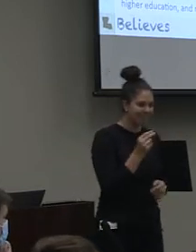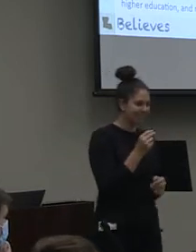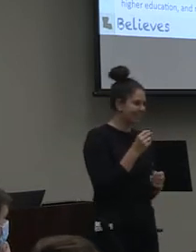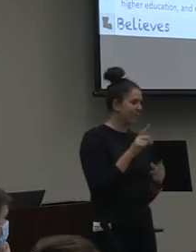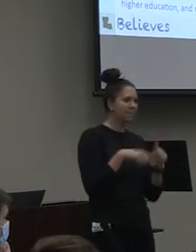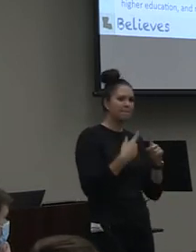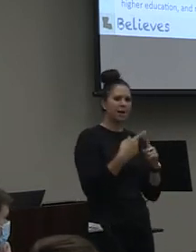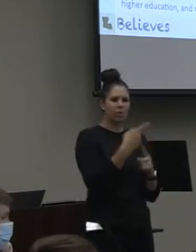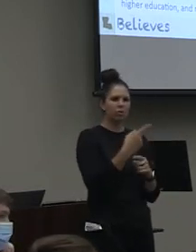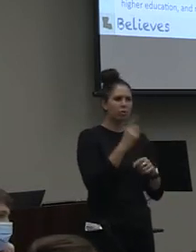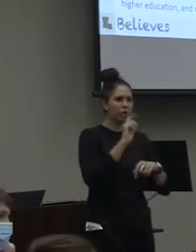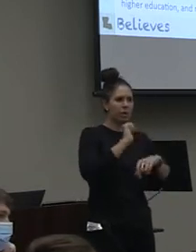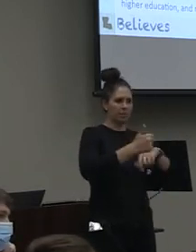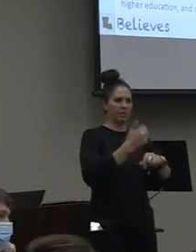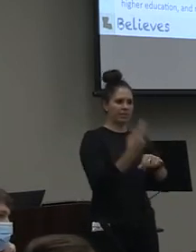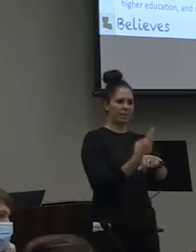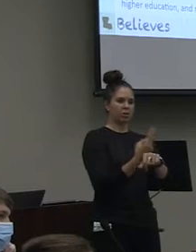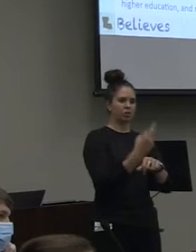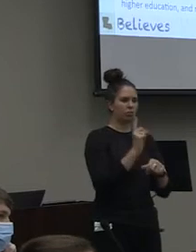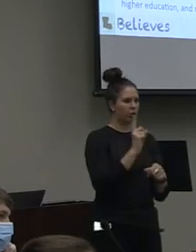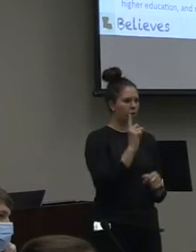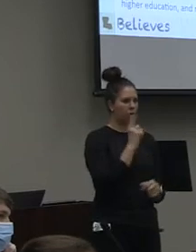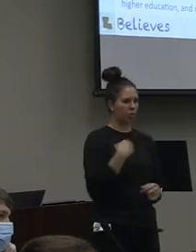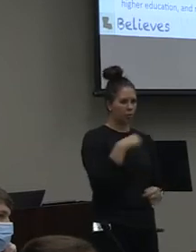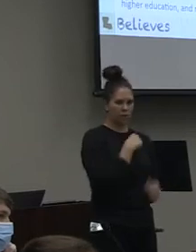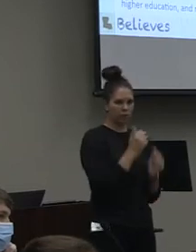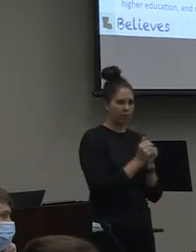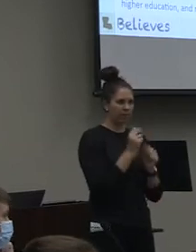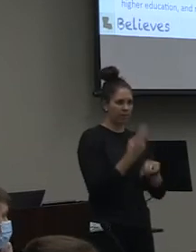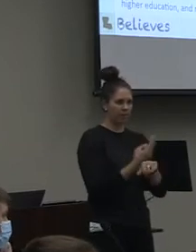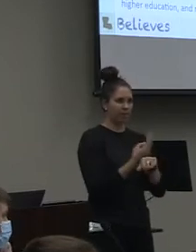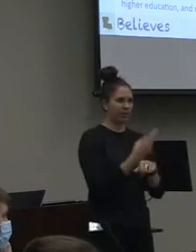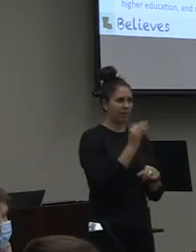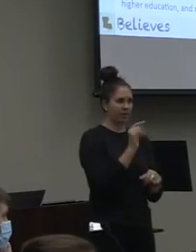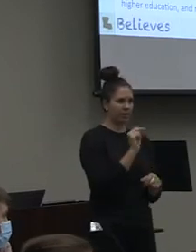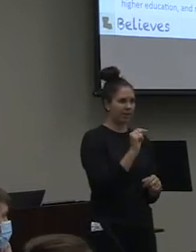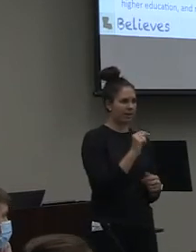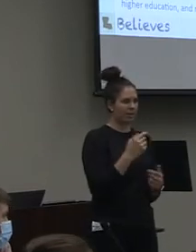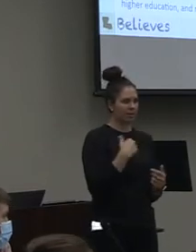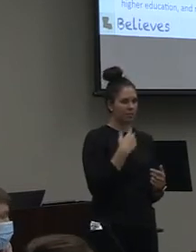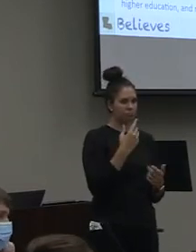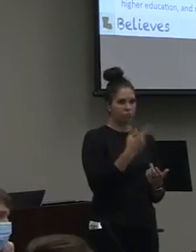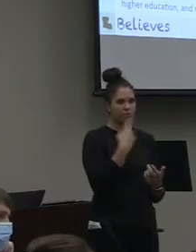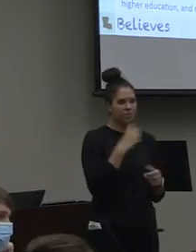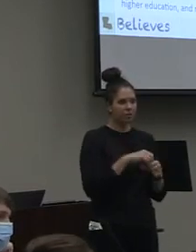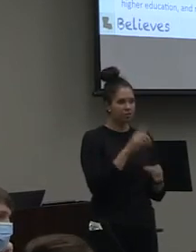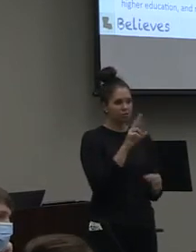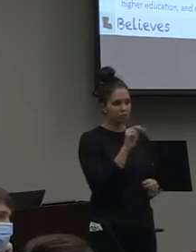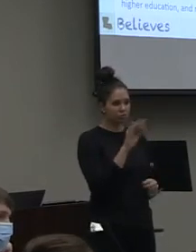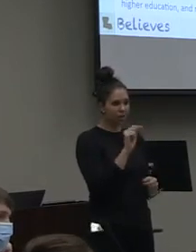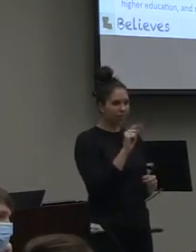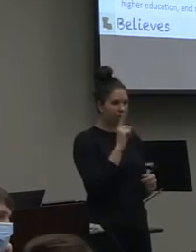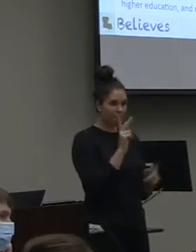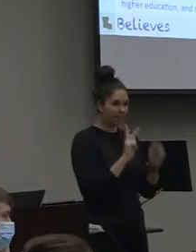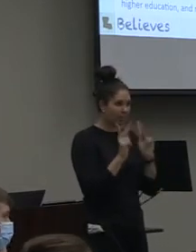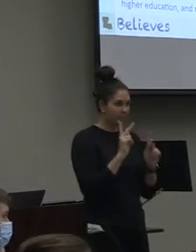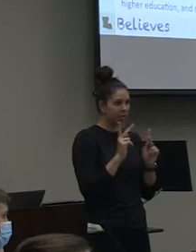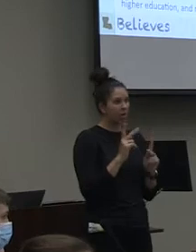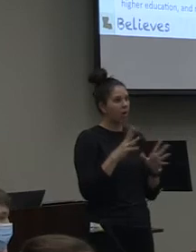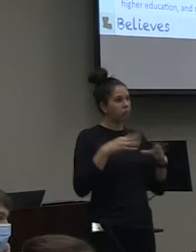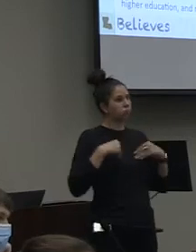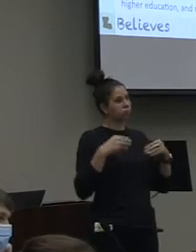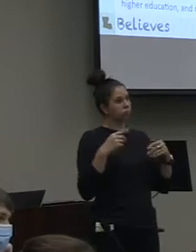about implementation, where are we on implementation? You said it's in draft form. I'm just curious, are people being receptive to